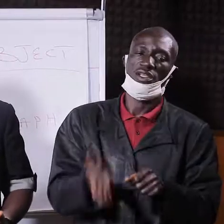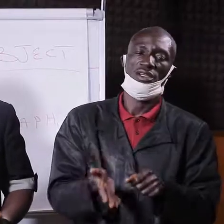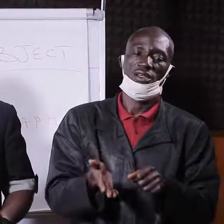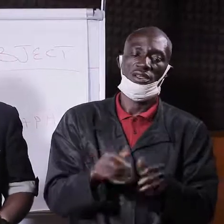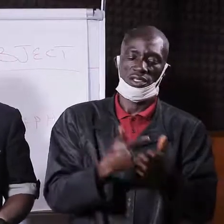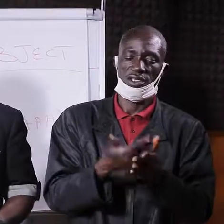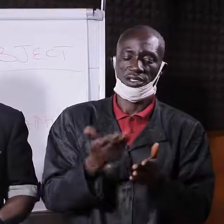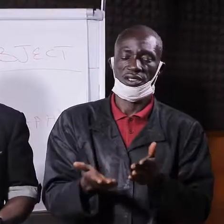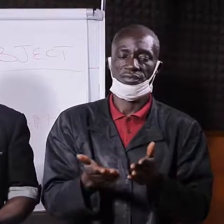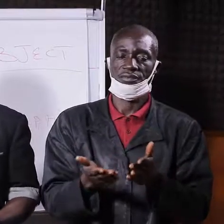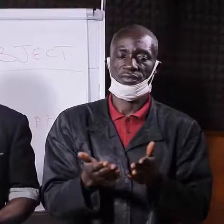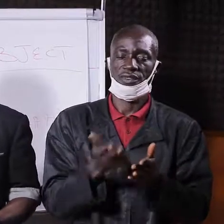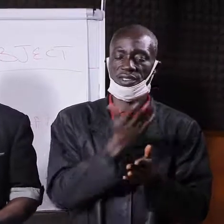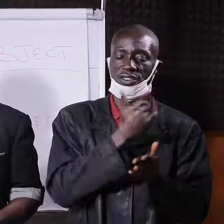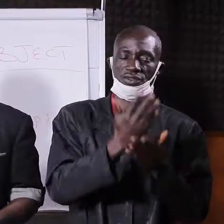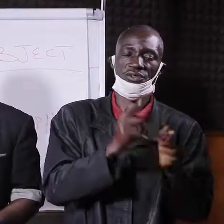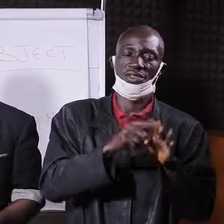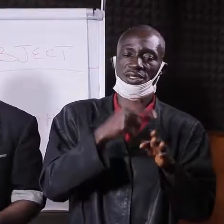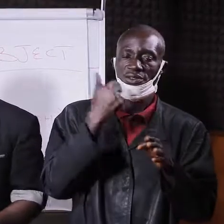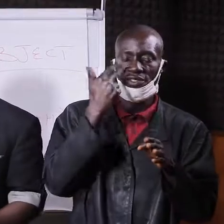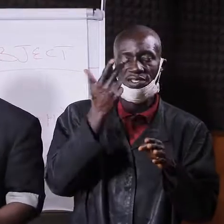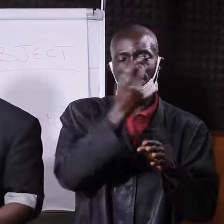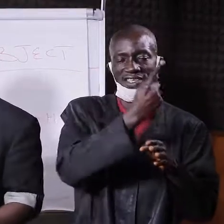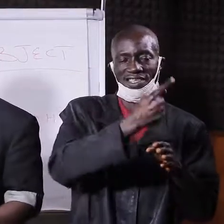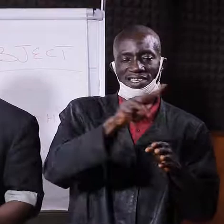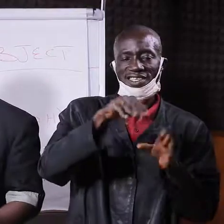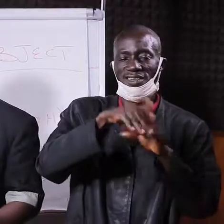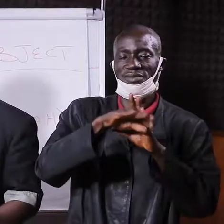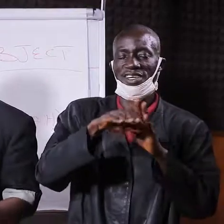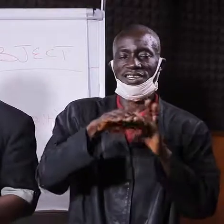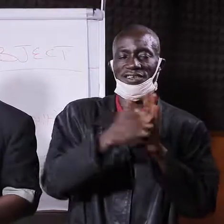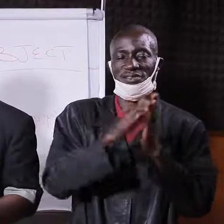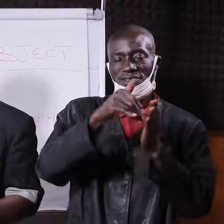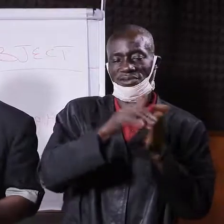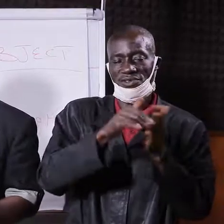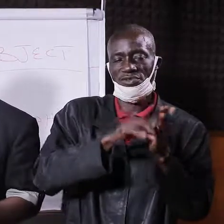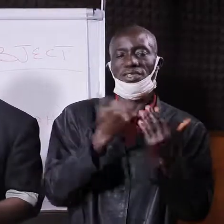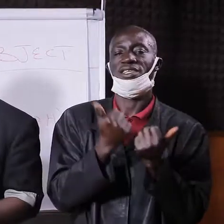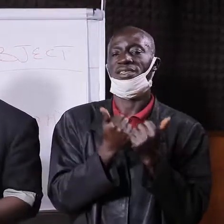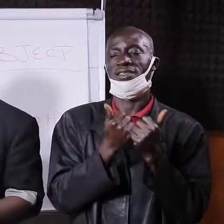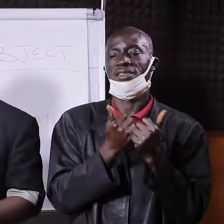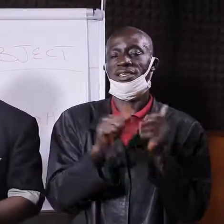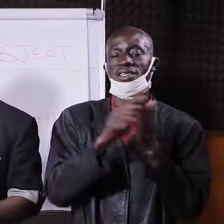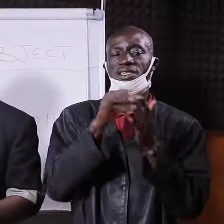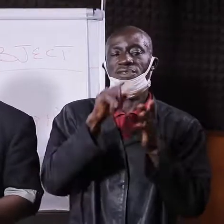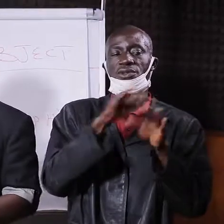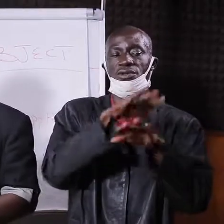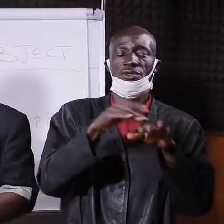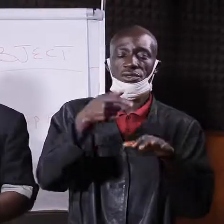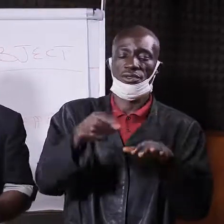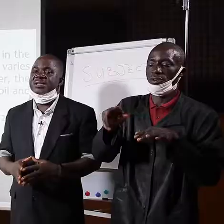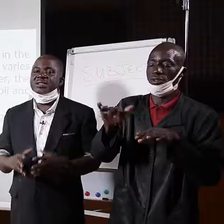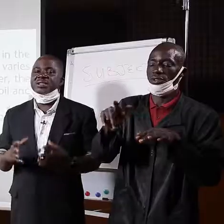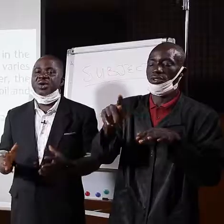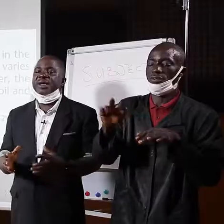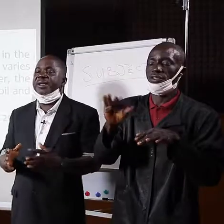reach where this water is. So that is that concerning gravitational water.